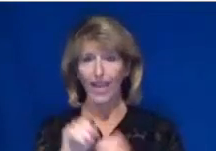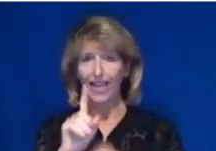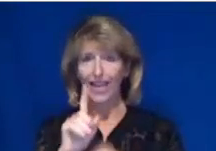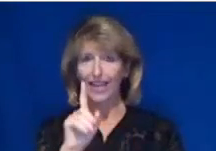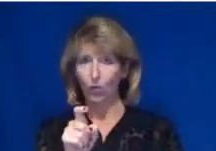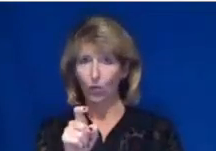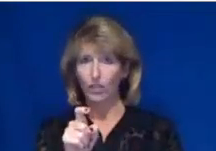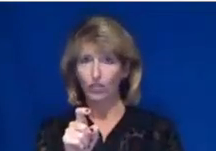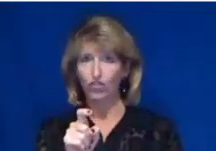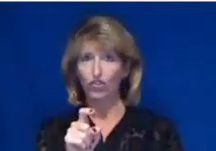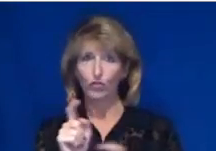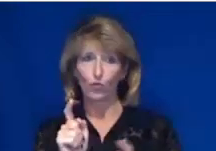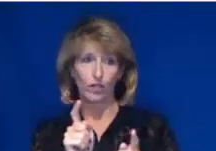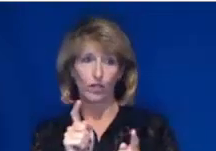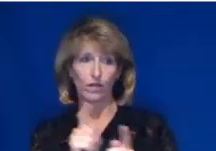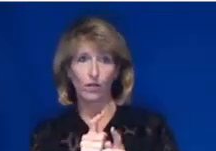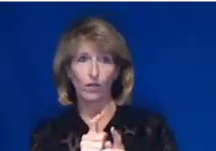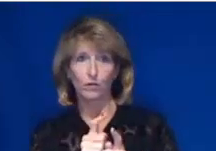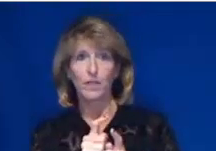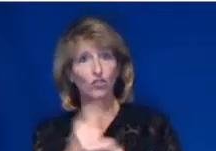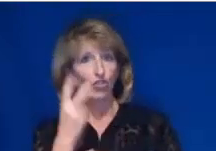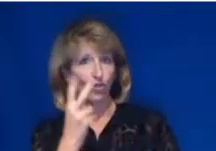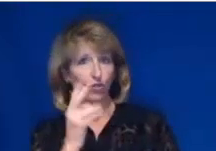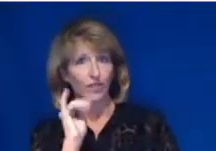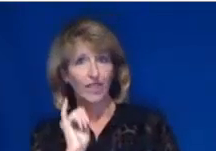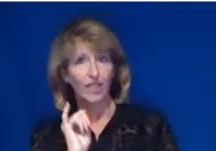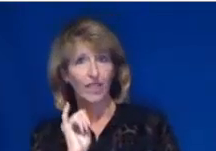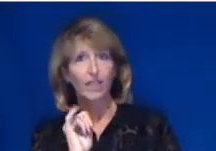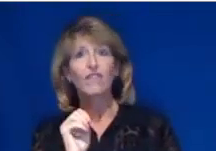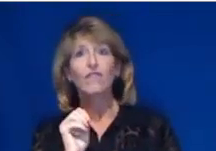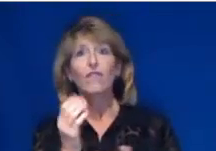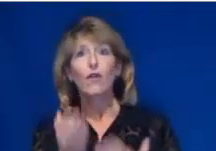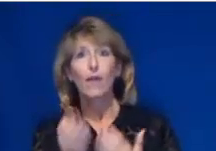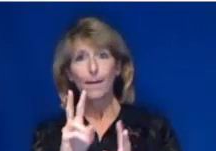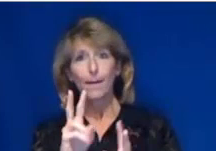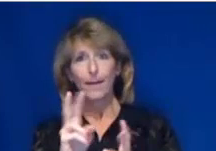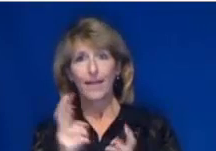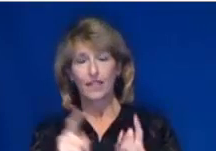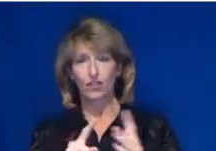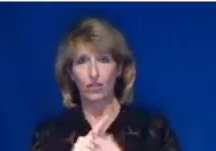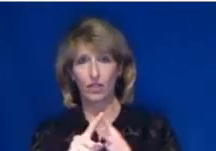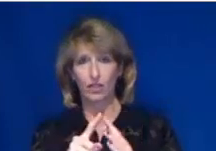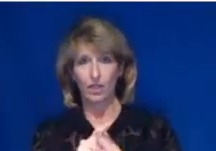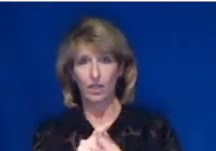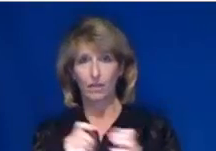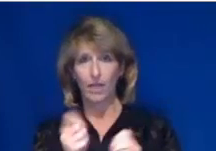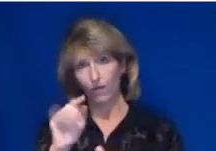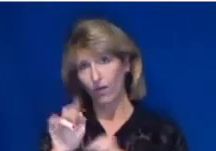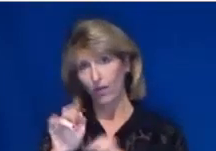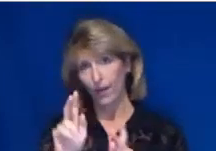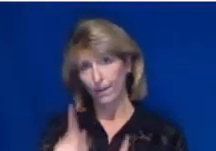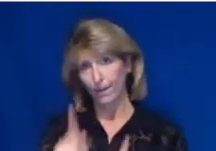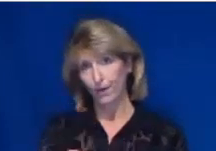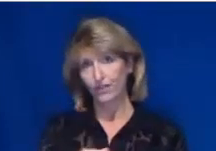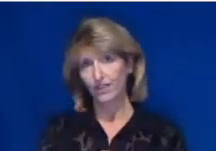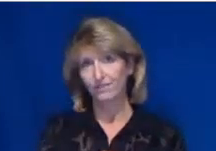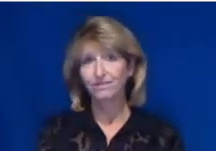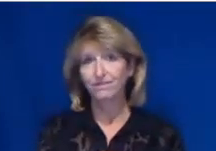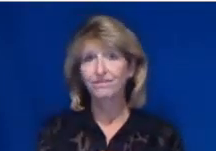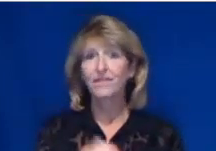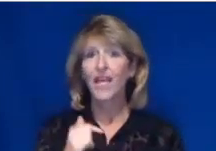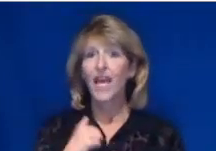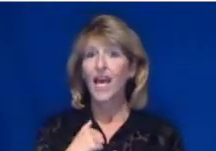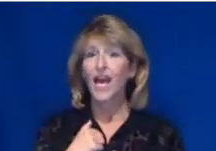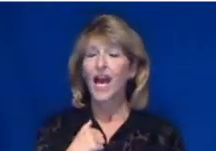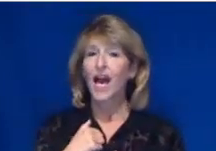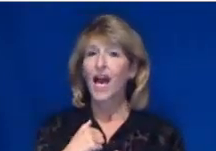When you first meet with your client or student, you might want to think about adding these questions, just to see if maybe there is